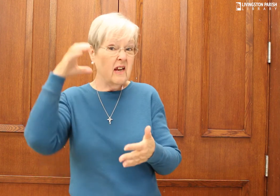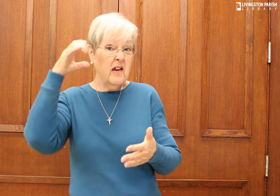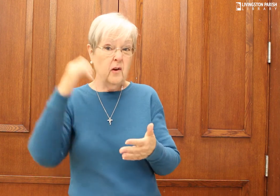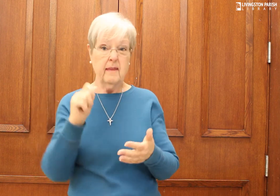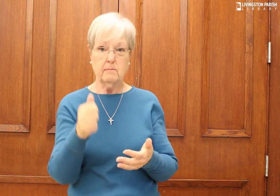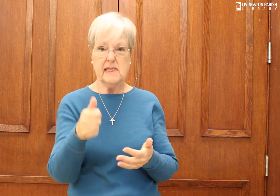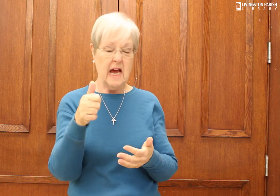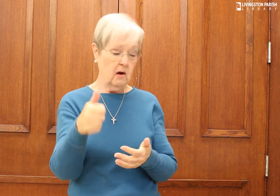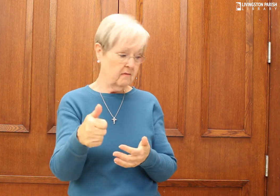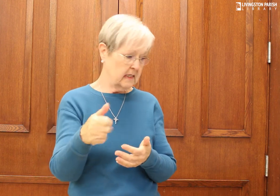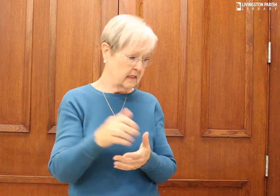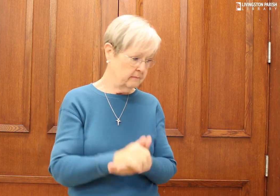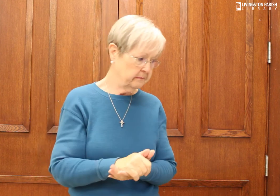hear themselves.